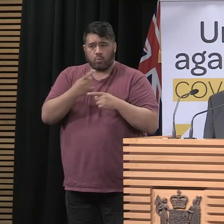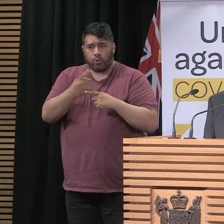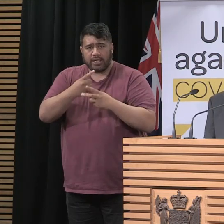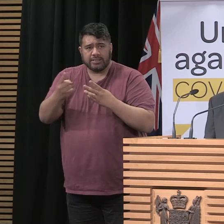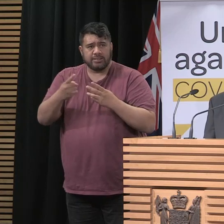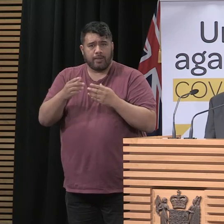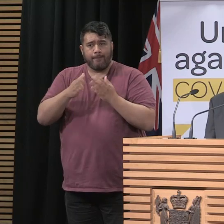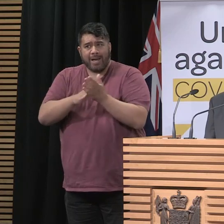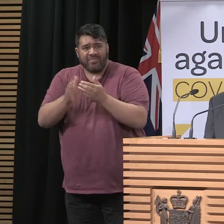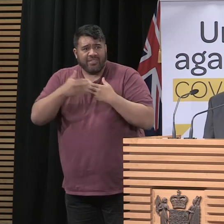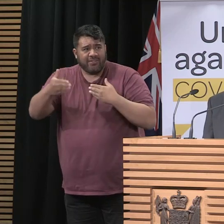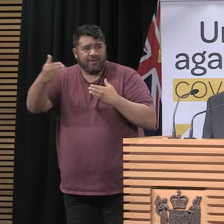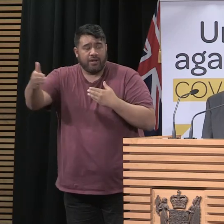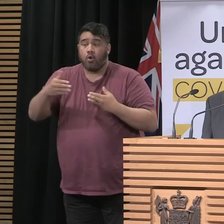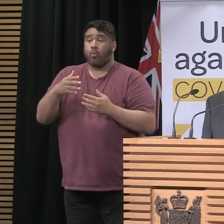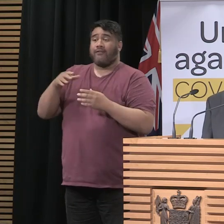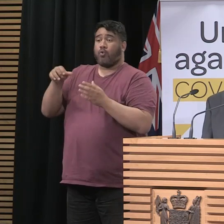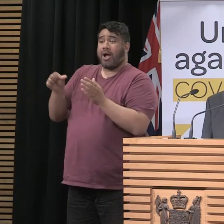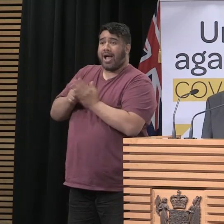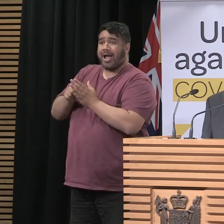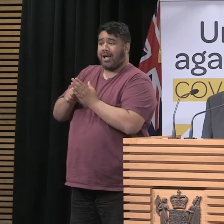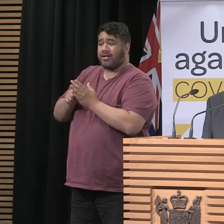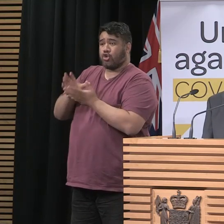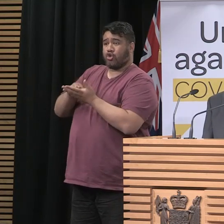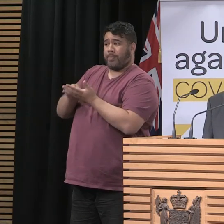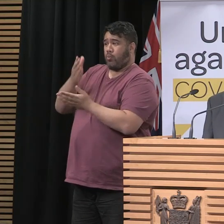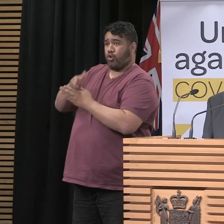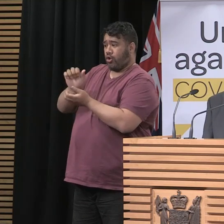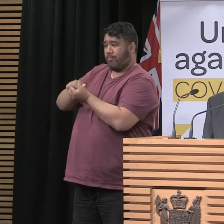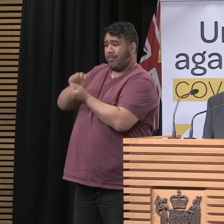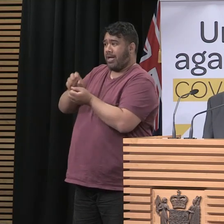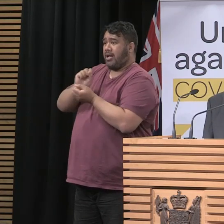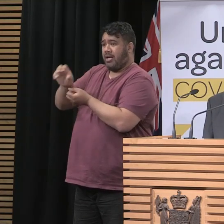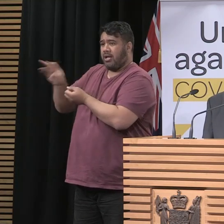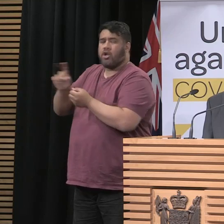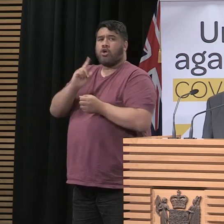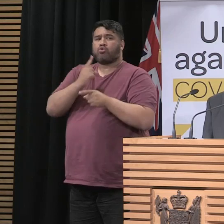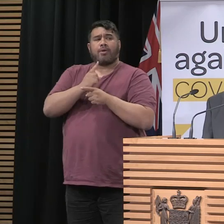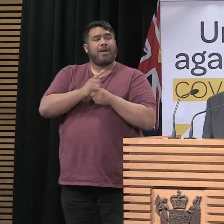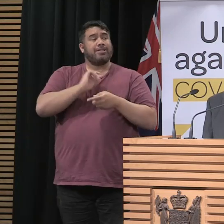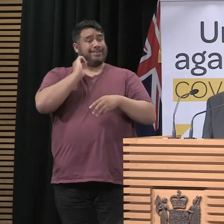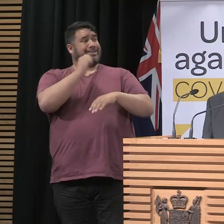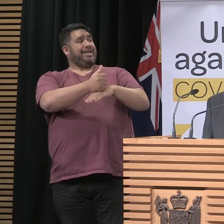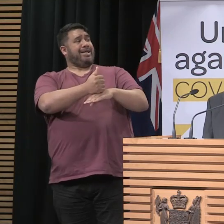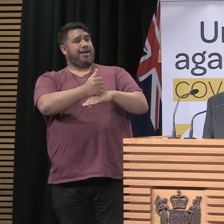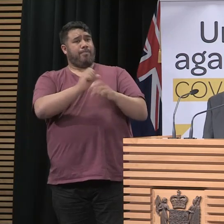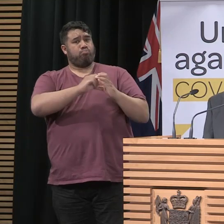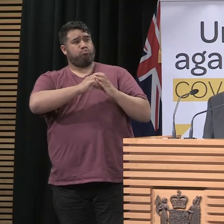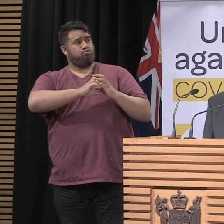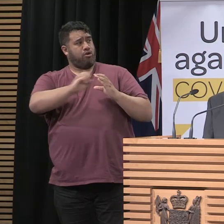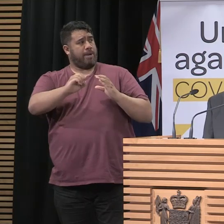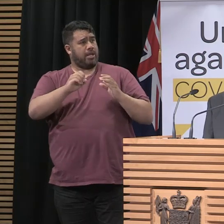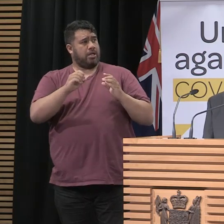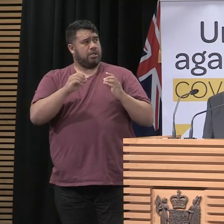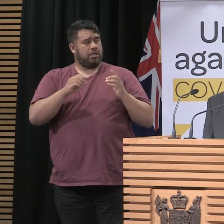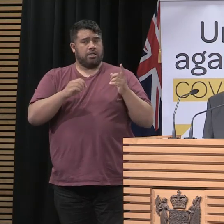from the hard copy is between 5 and 10 days. I mean, with setting up. So if there's a provider who's who's working with schools.